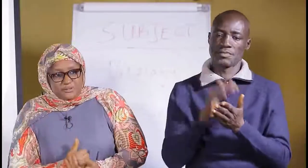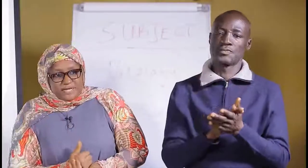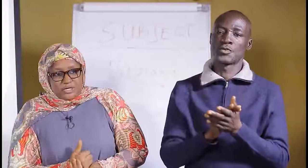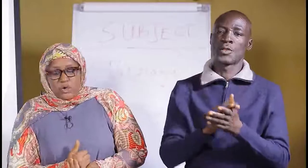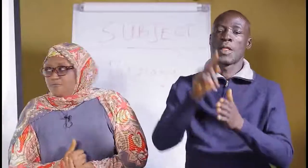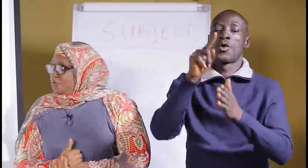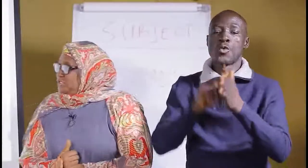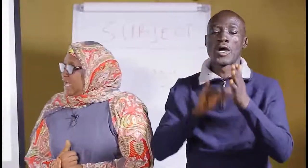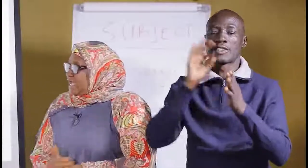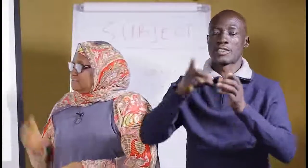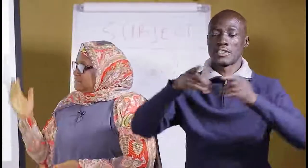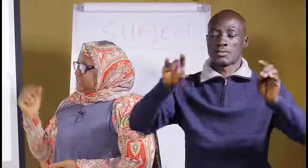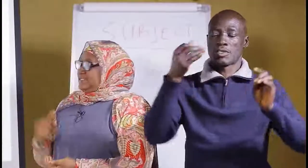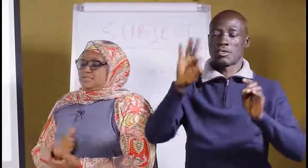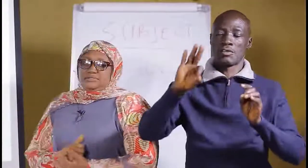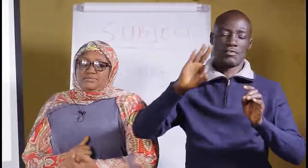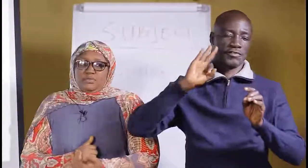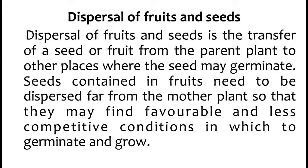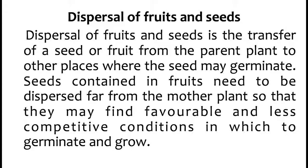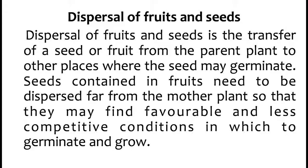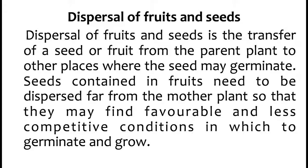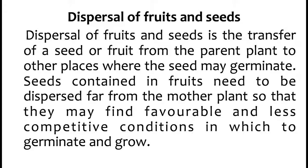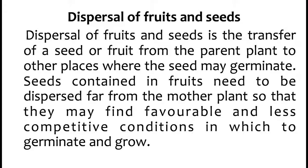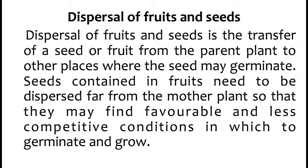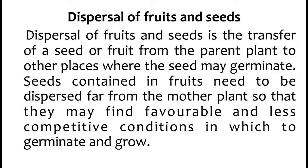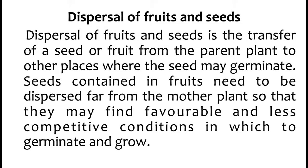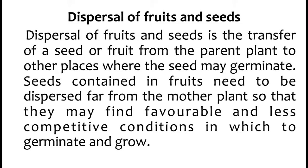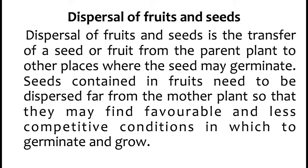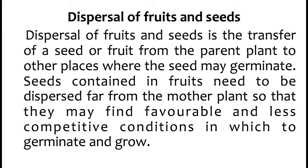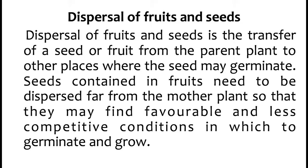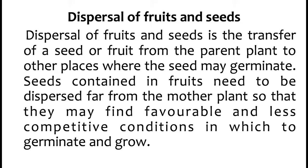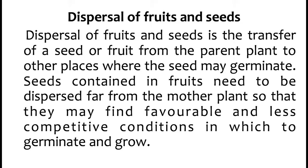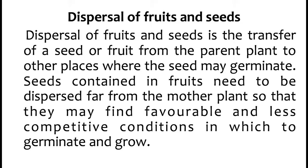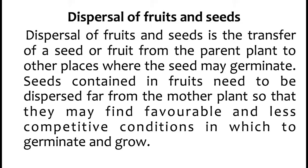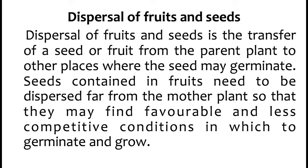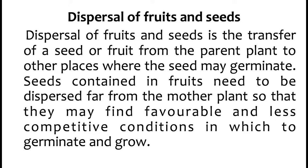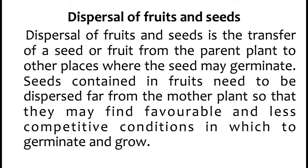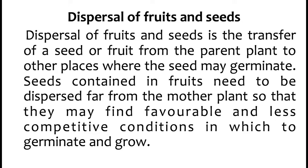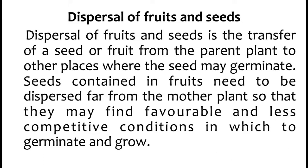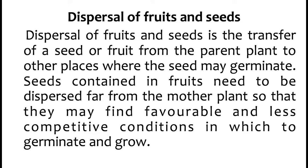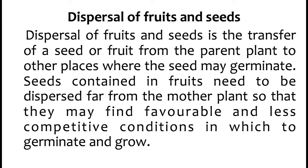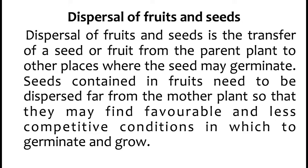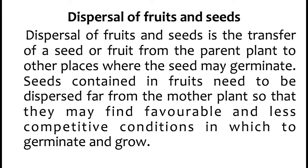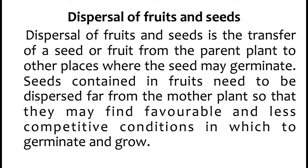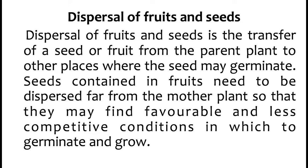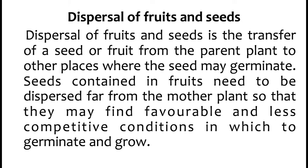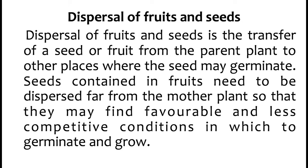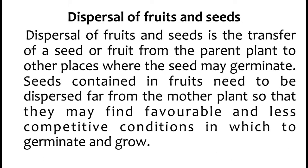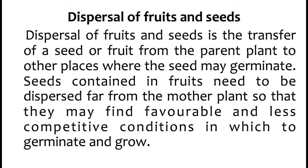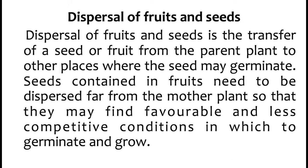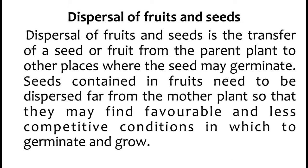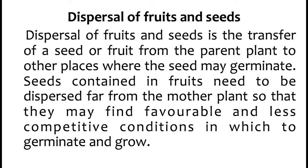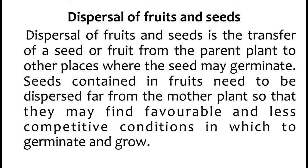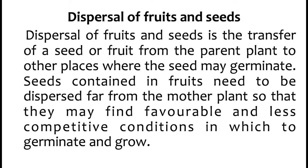is dispersal of fruit and seeds? By definition, dispersal of fruit and seed is the transfer